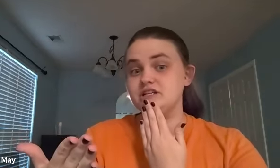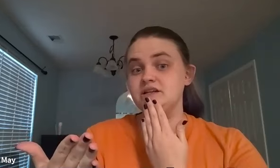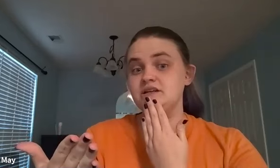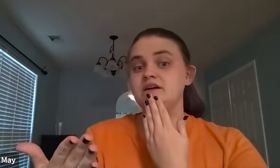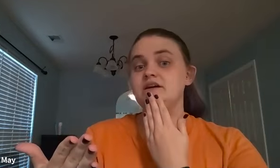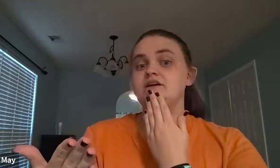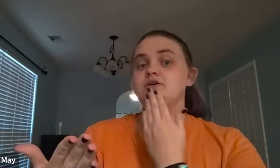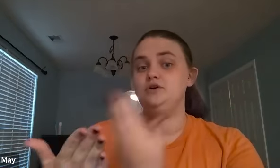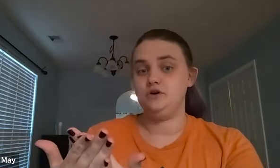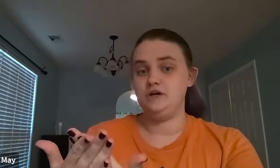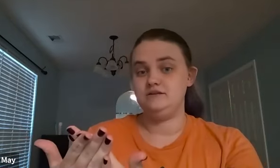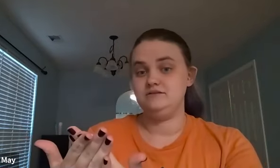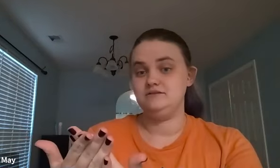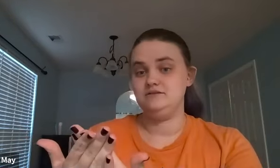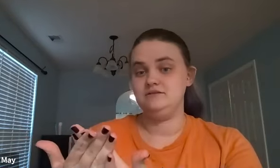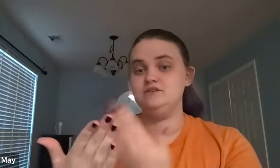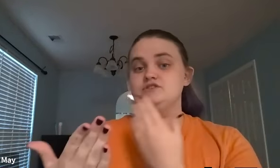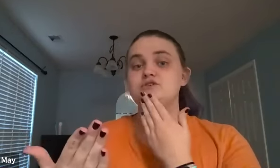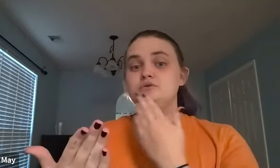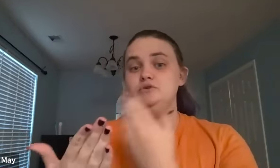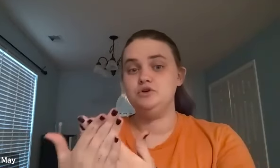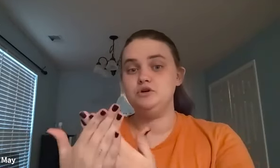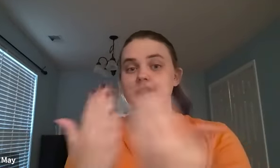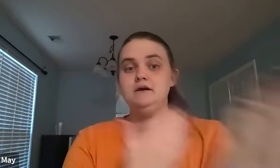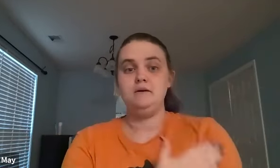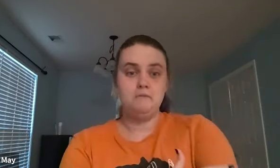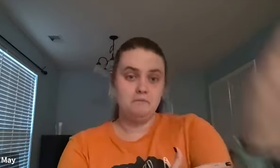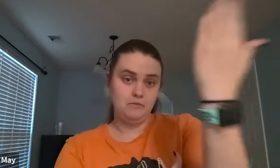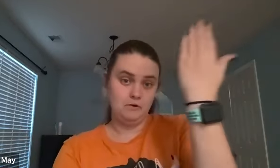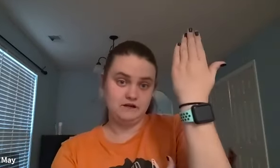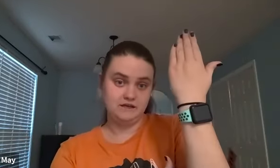chin, good. So good morning.